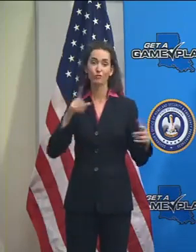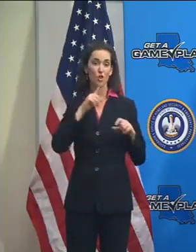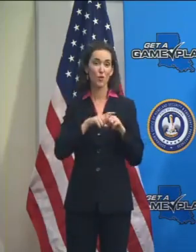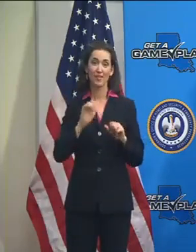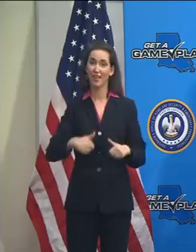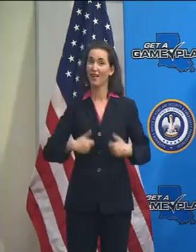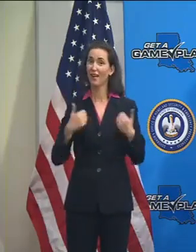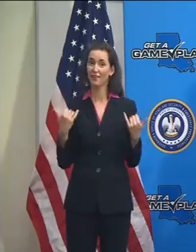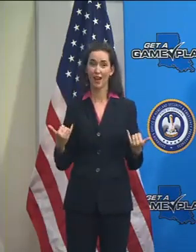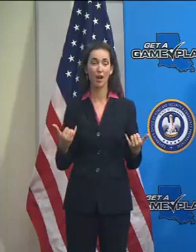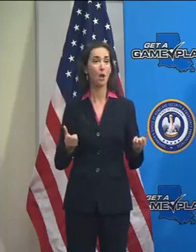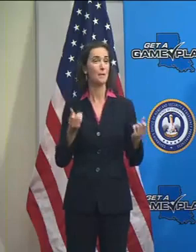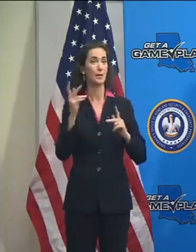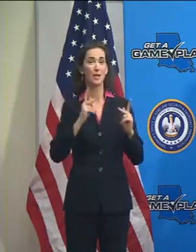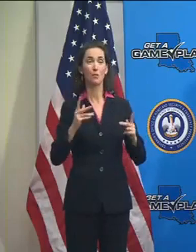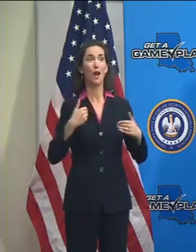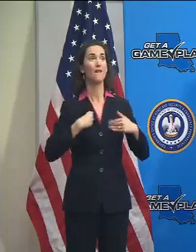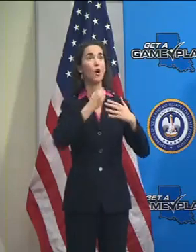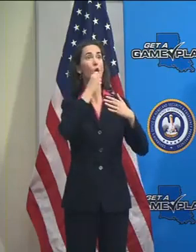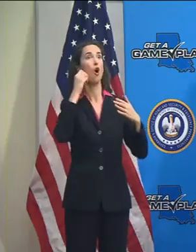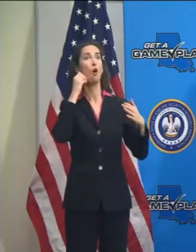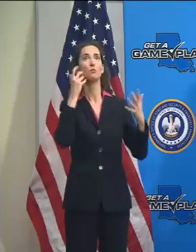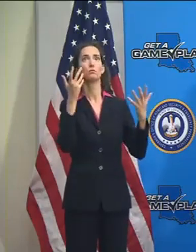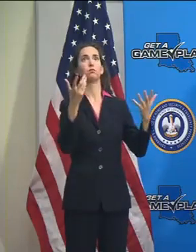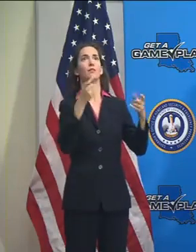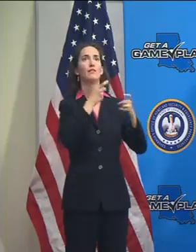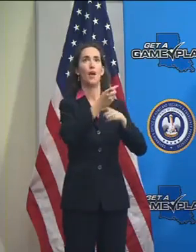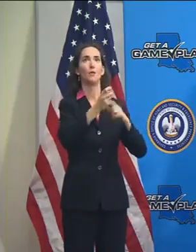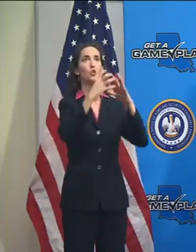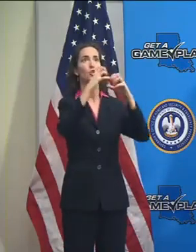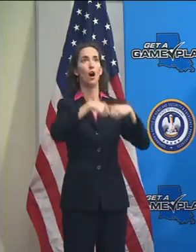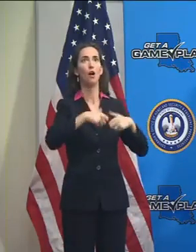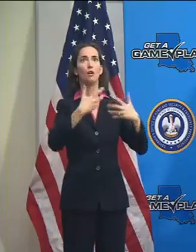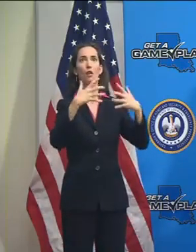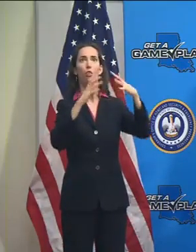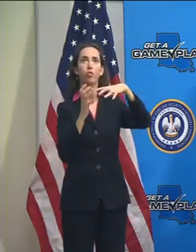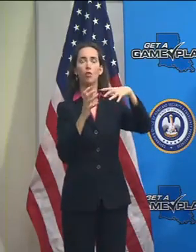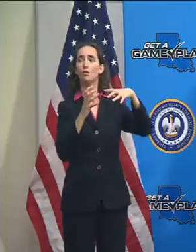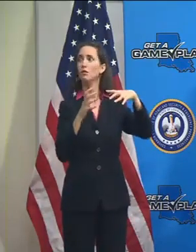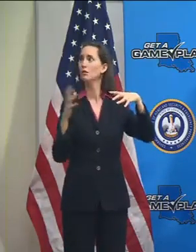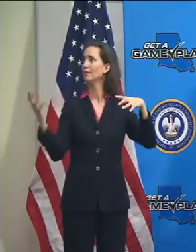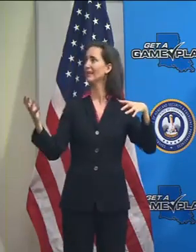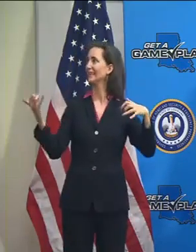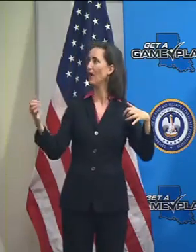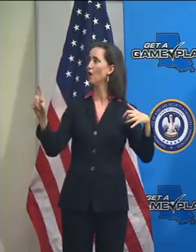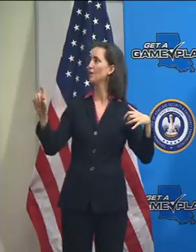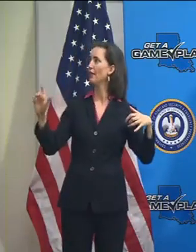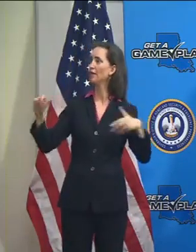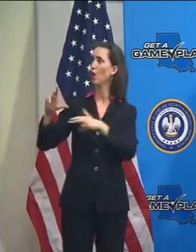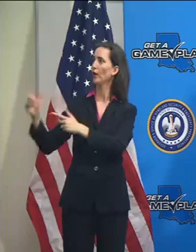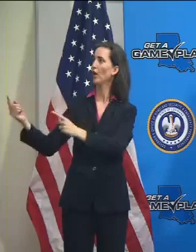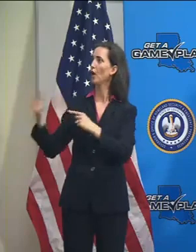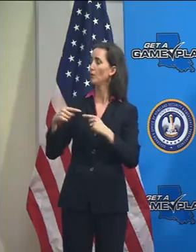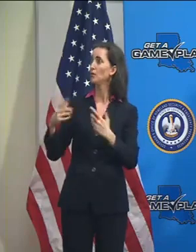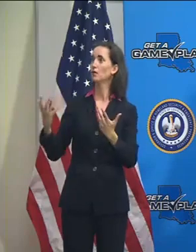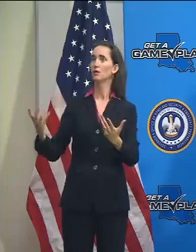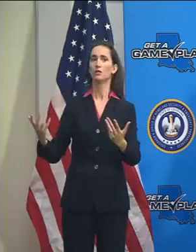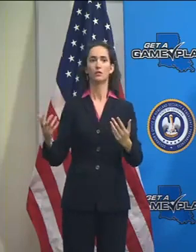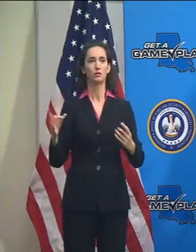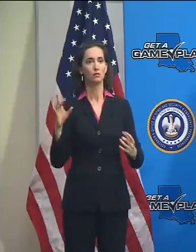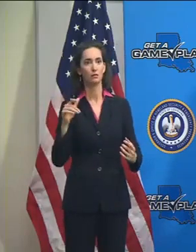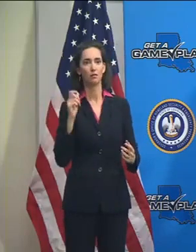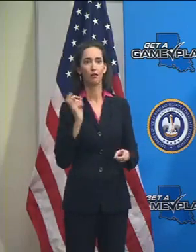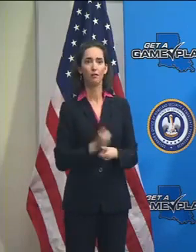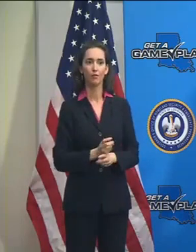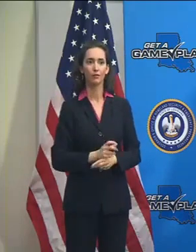that many homeowners are facing as we prepare for Delta. Obviously not a very good situation.